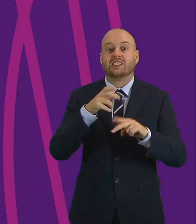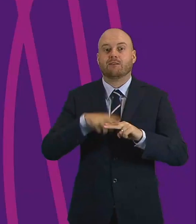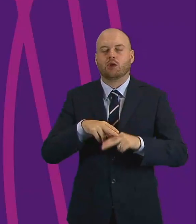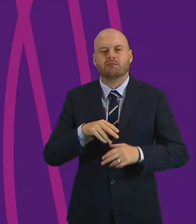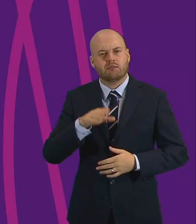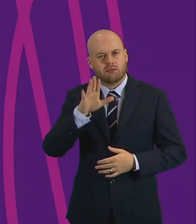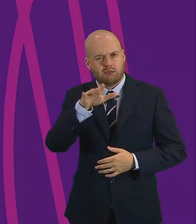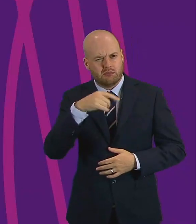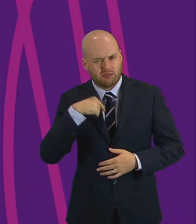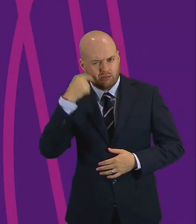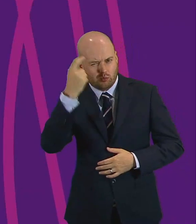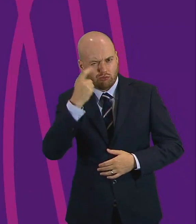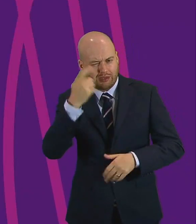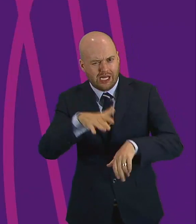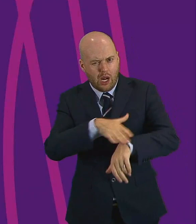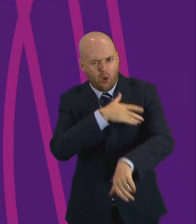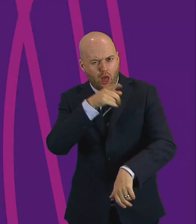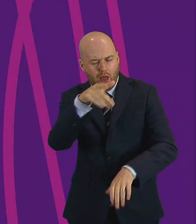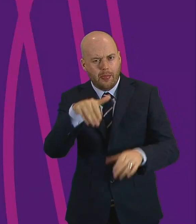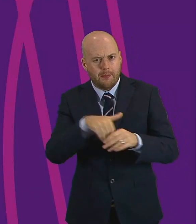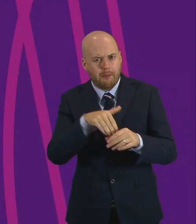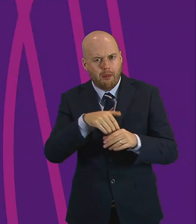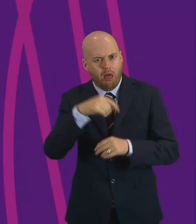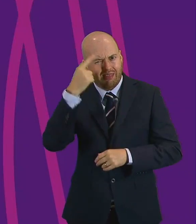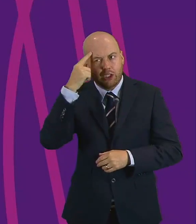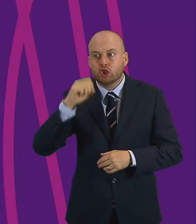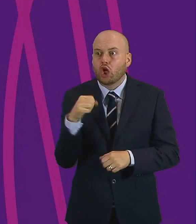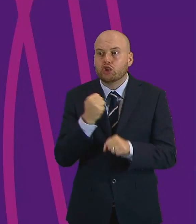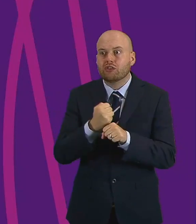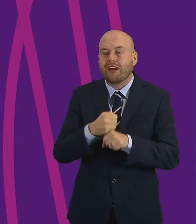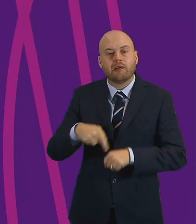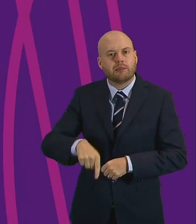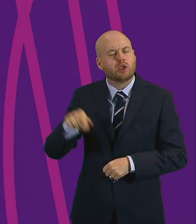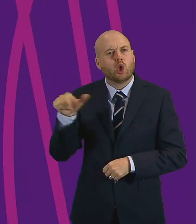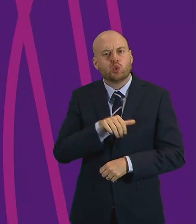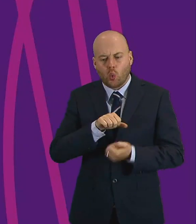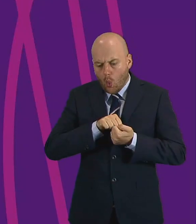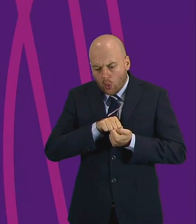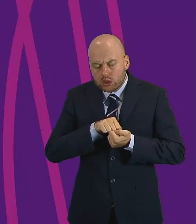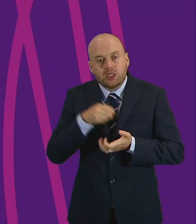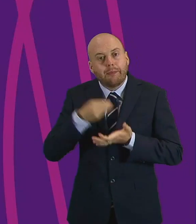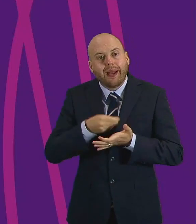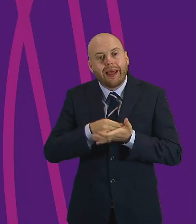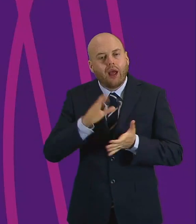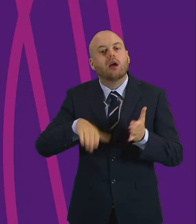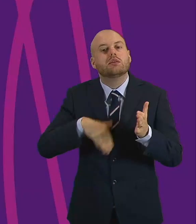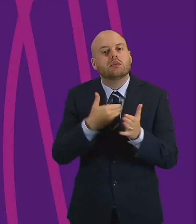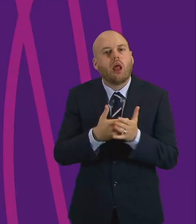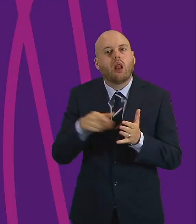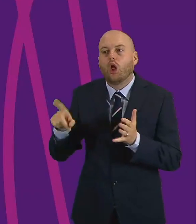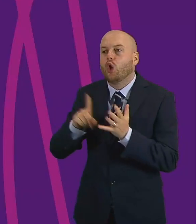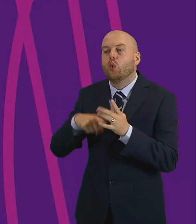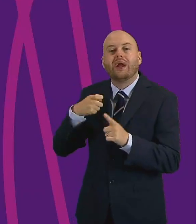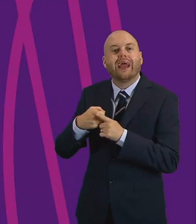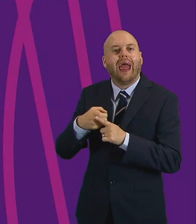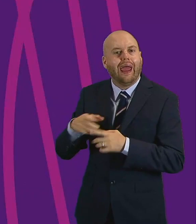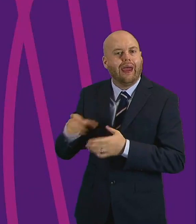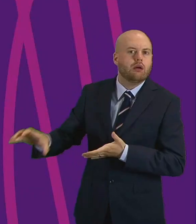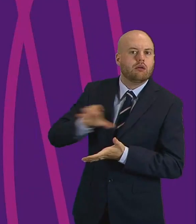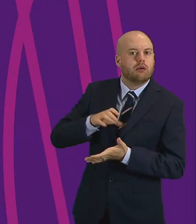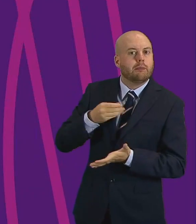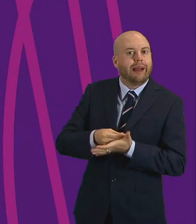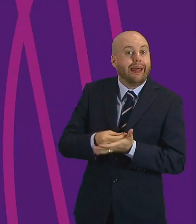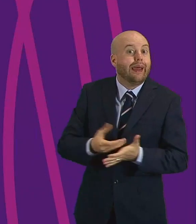long the member thinks the Scottish Government should hang on until we're given the £155 million from the UK Government in the first place. Graham